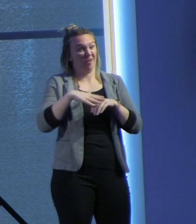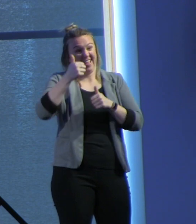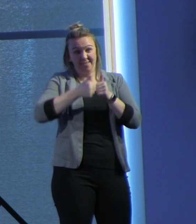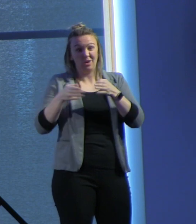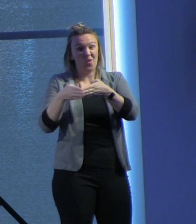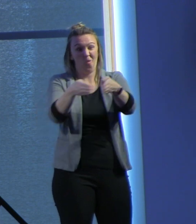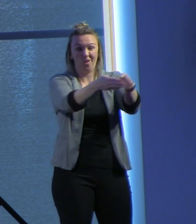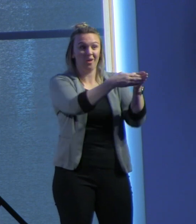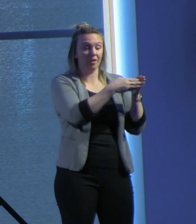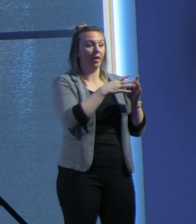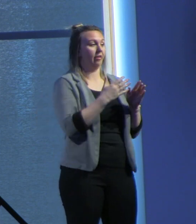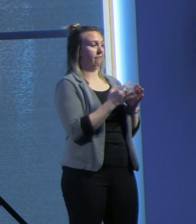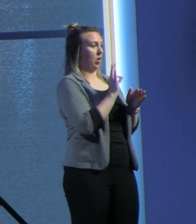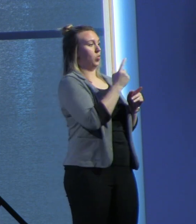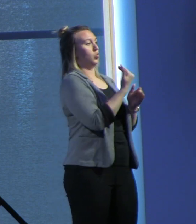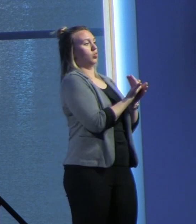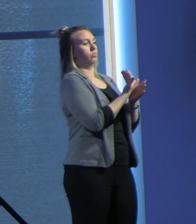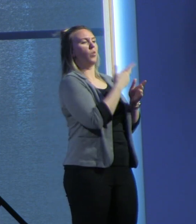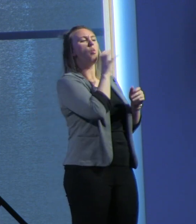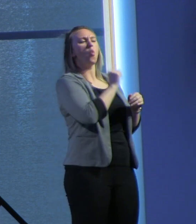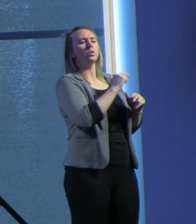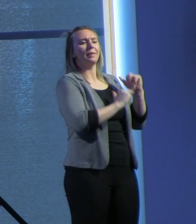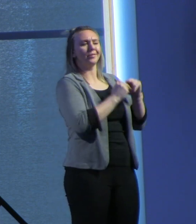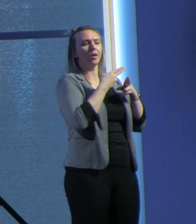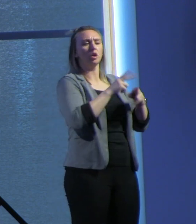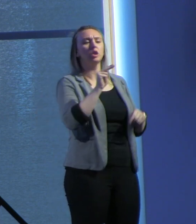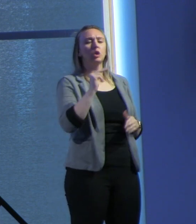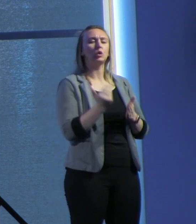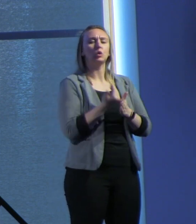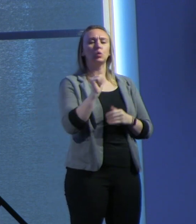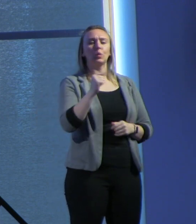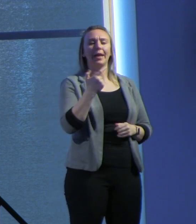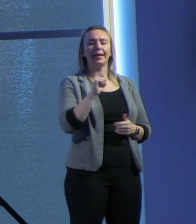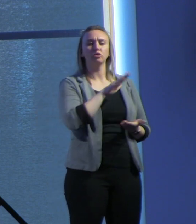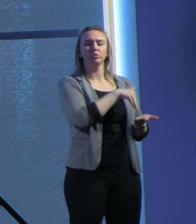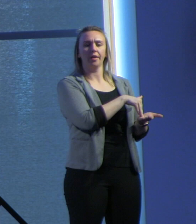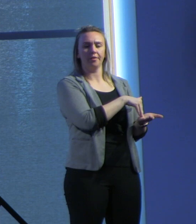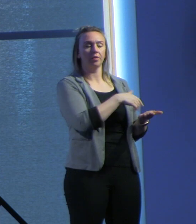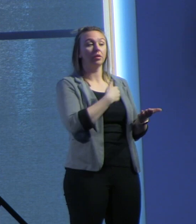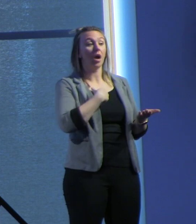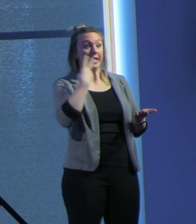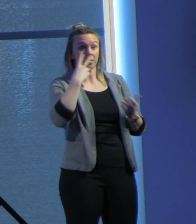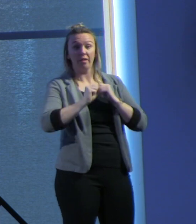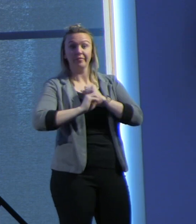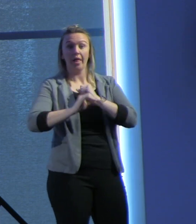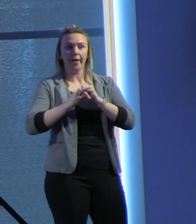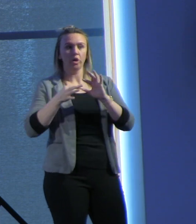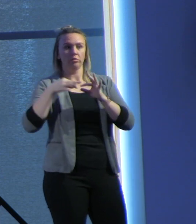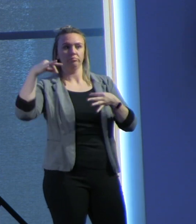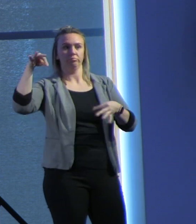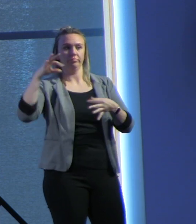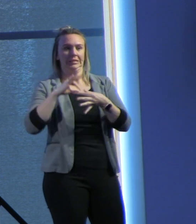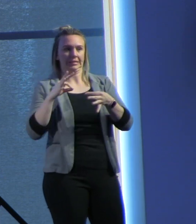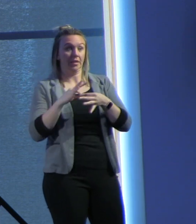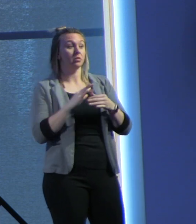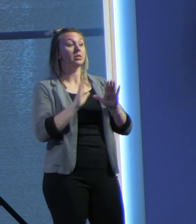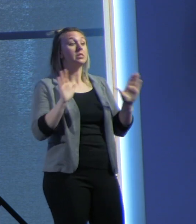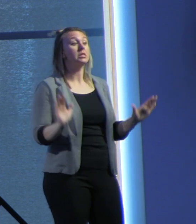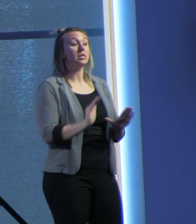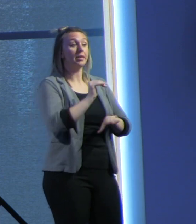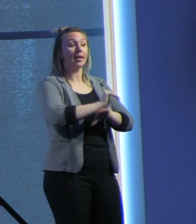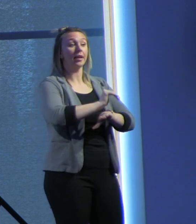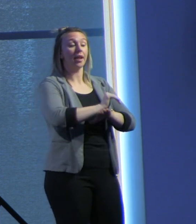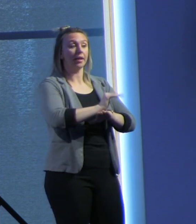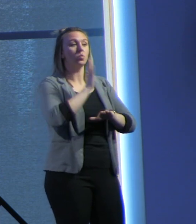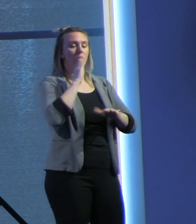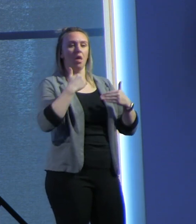is an old building, and I had seen a flyer in there that on a Sunday night they were going to have a meeting or